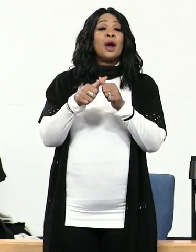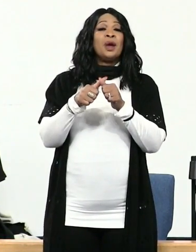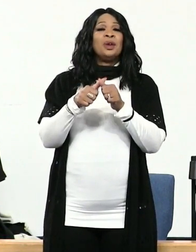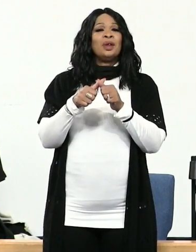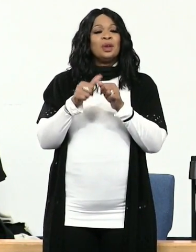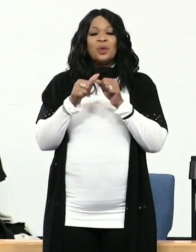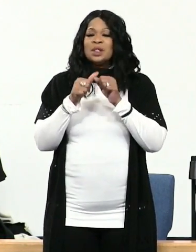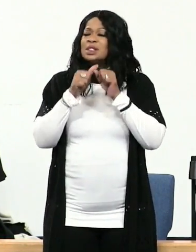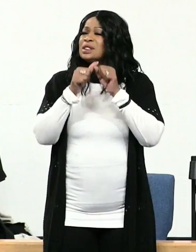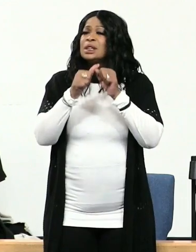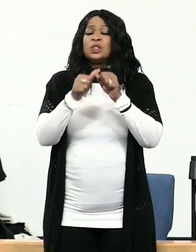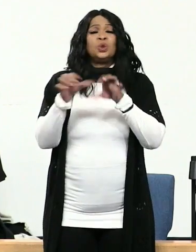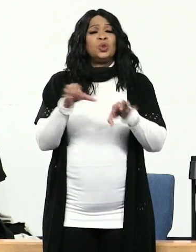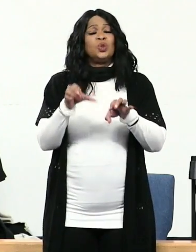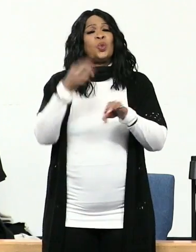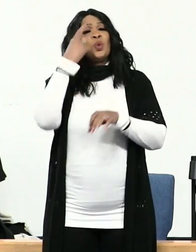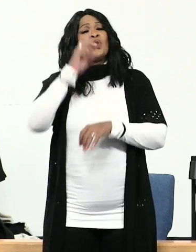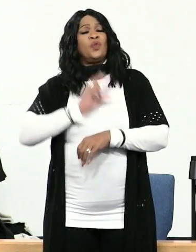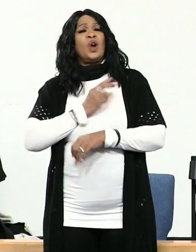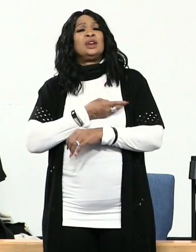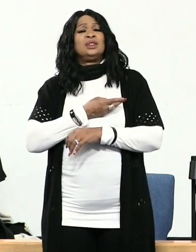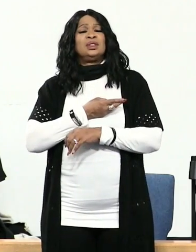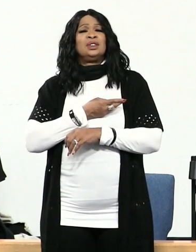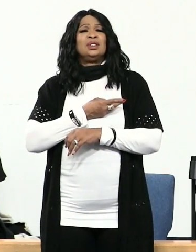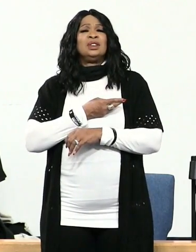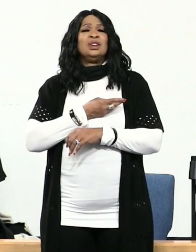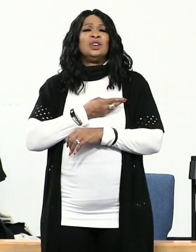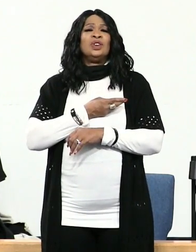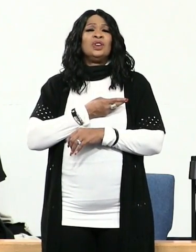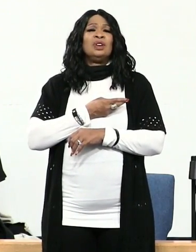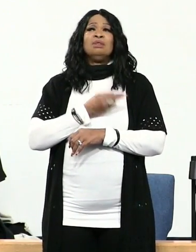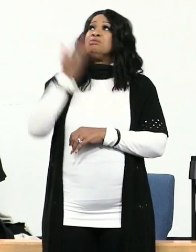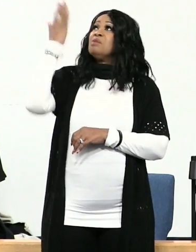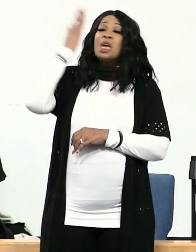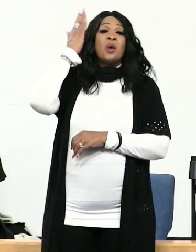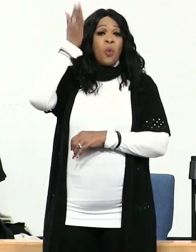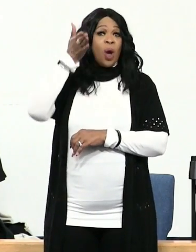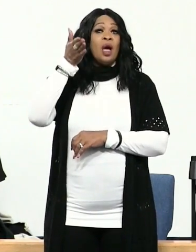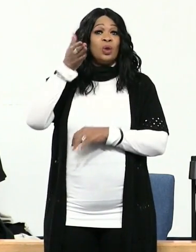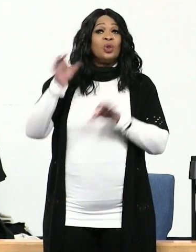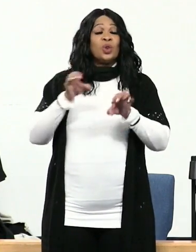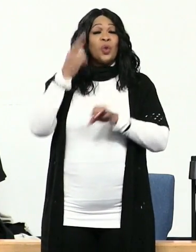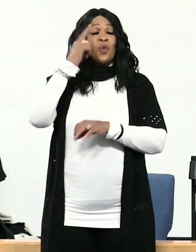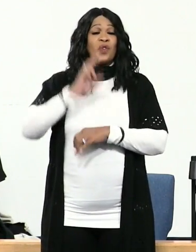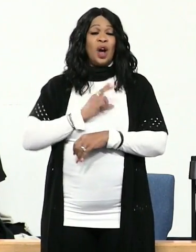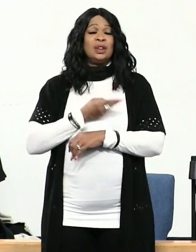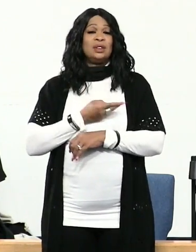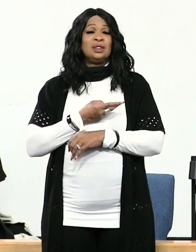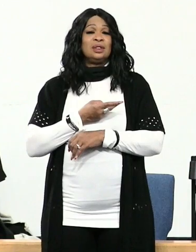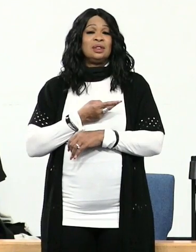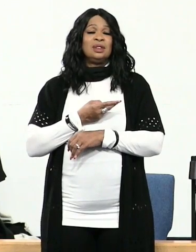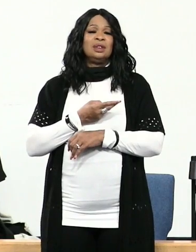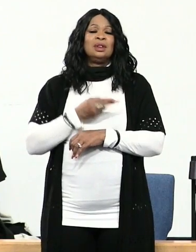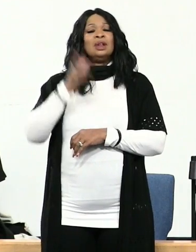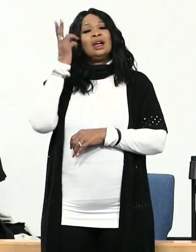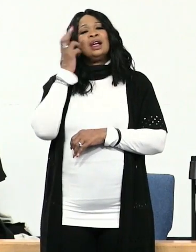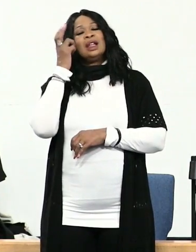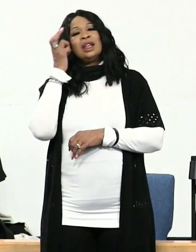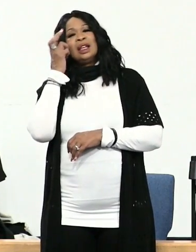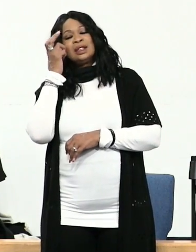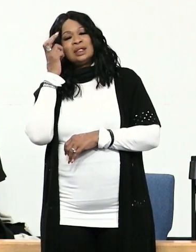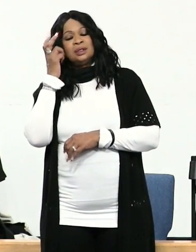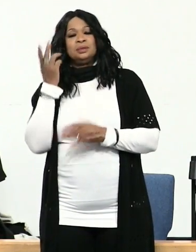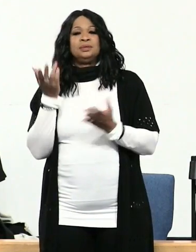still doing for us. What he will do for us. Listen, not